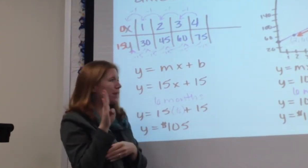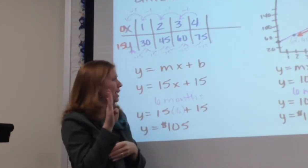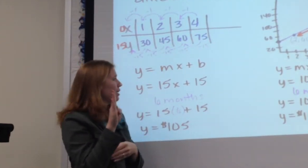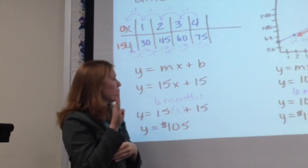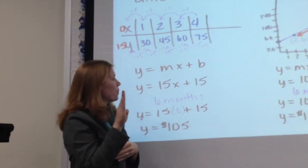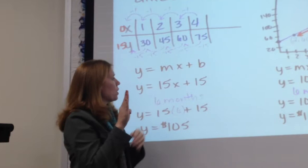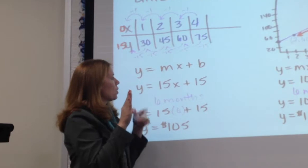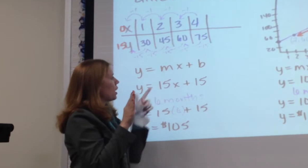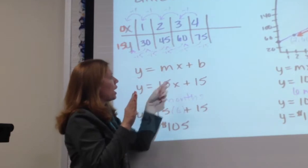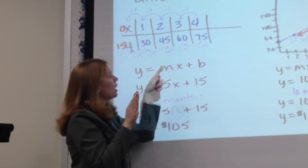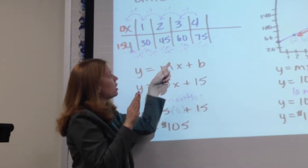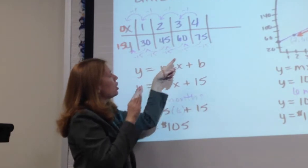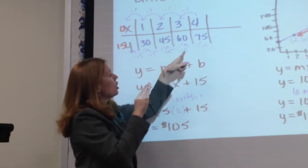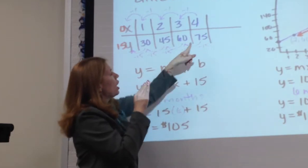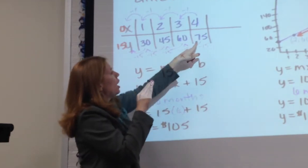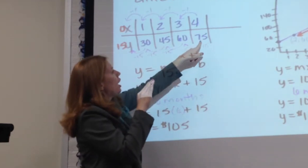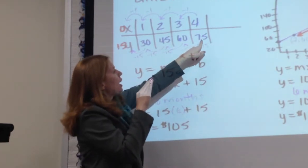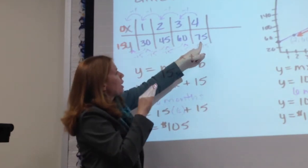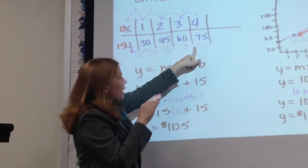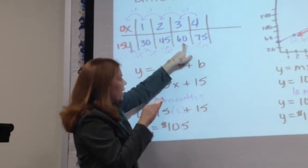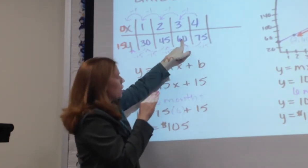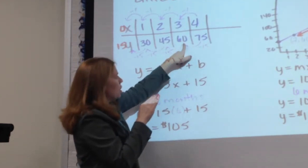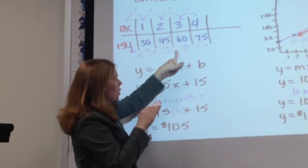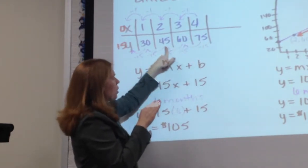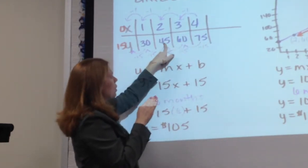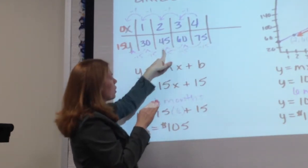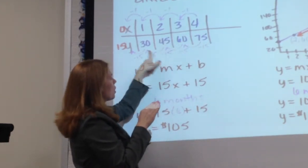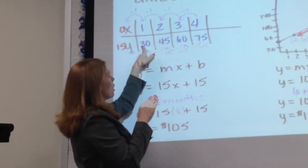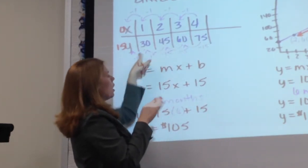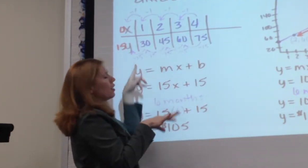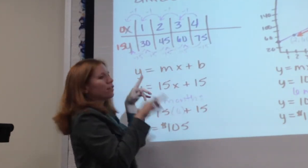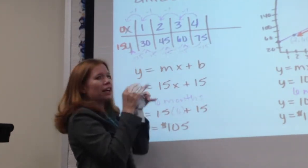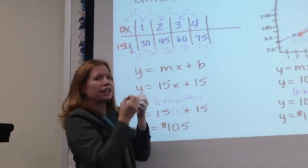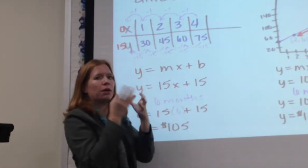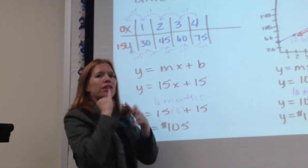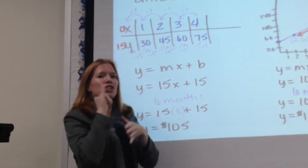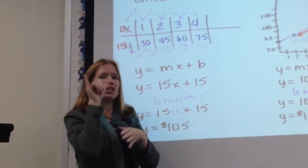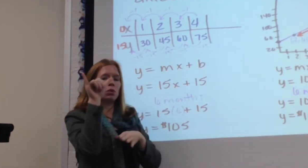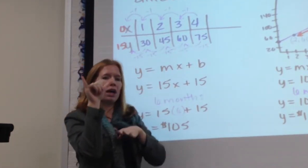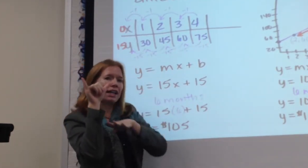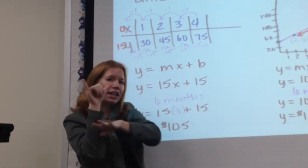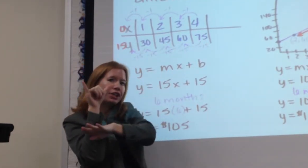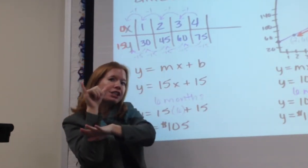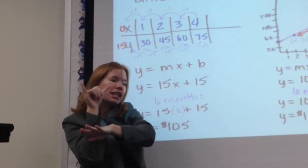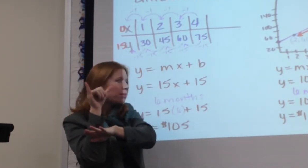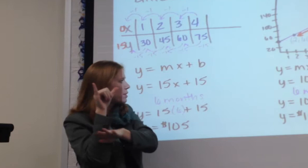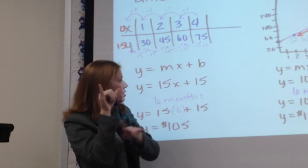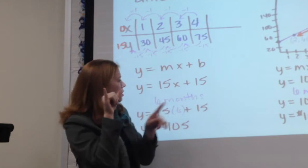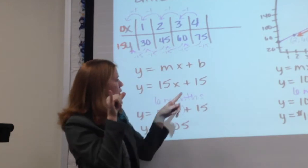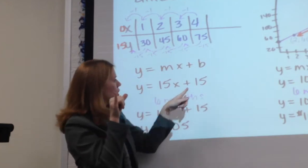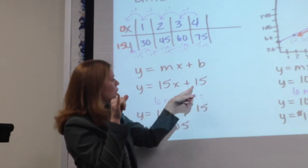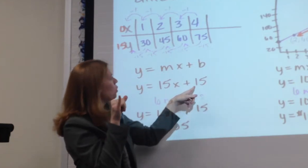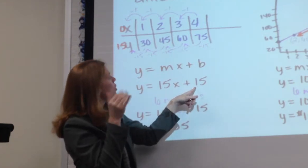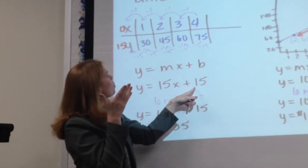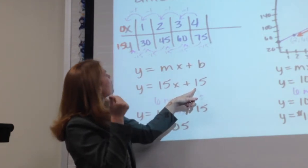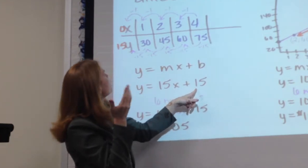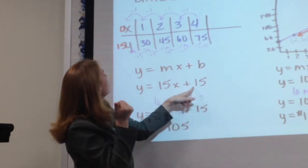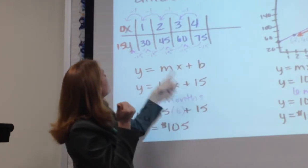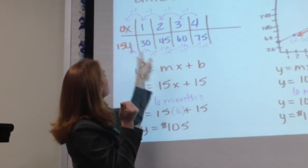b. Okay, I can find how much is the y-intercept, which was